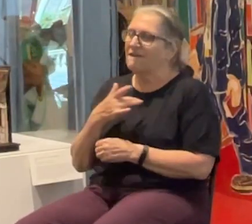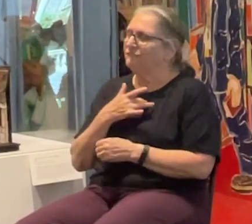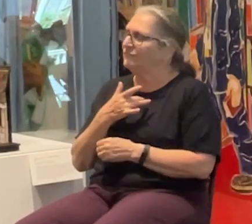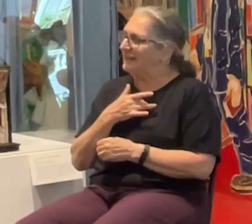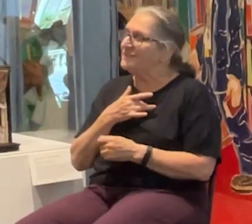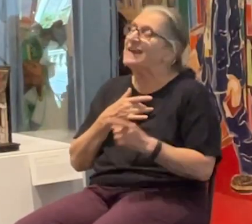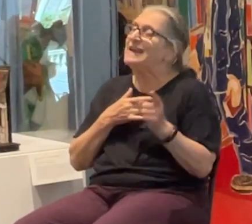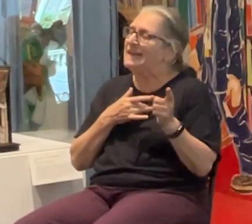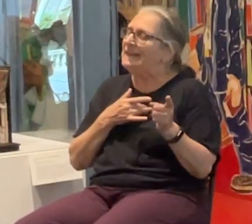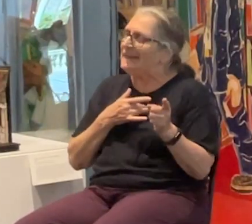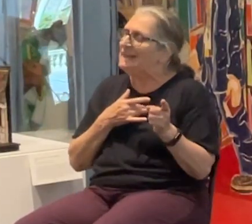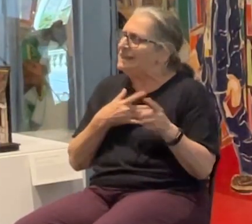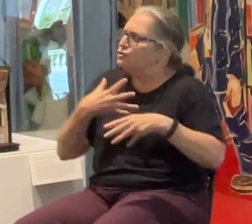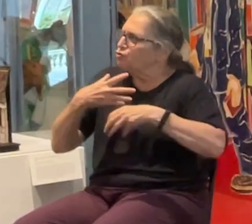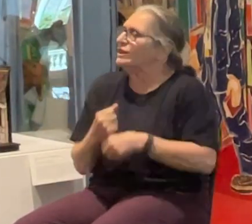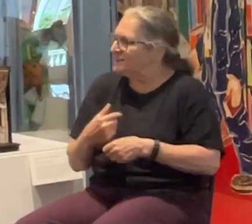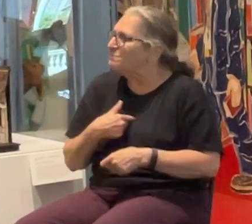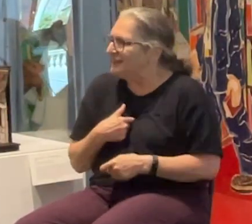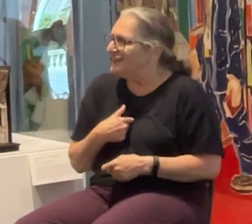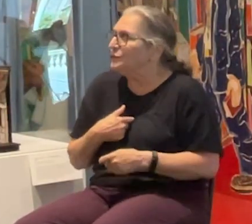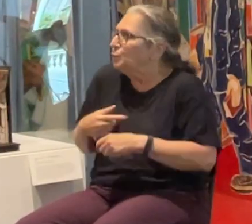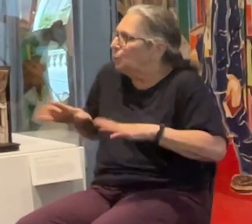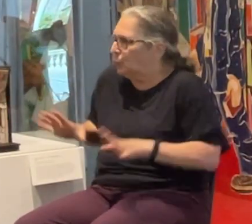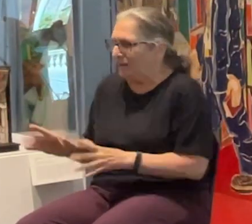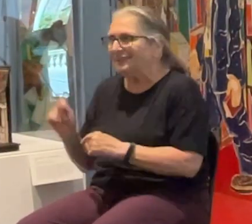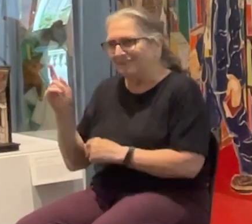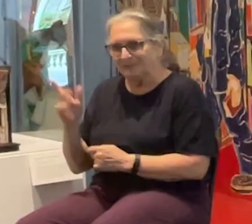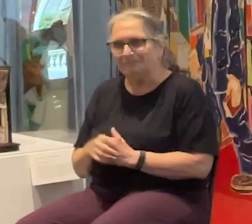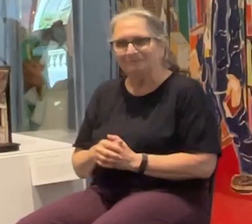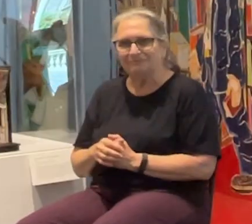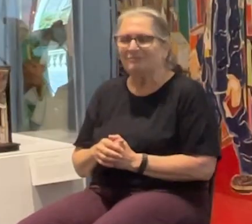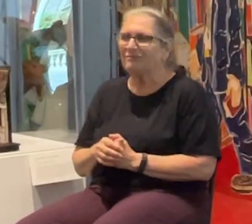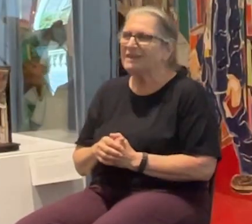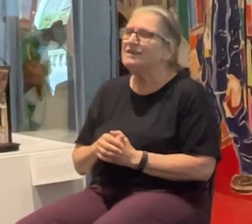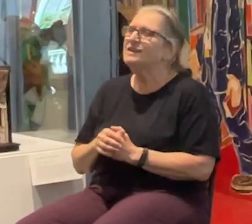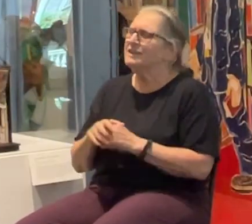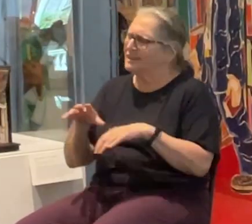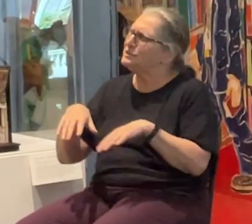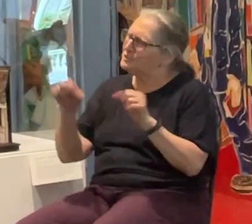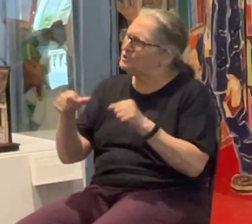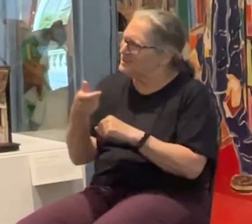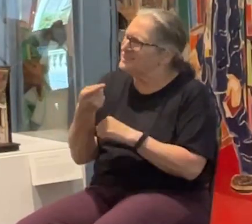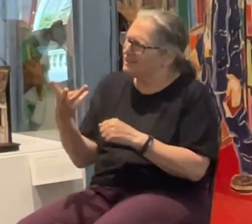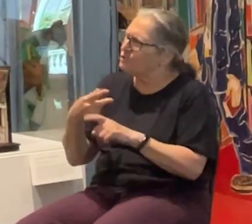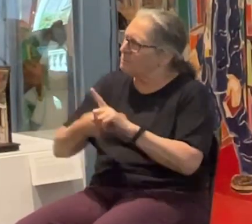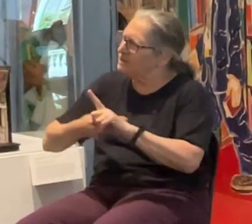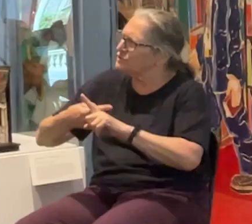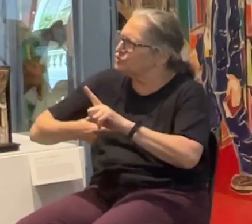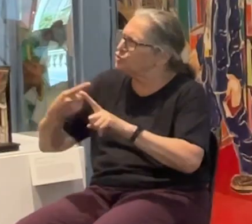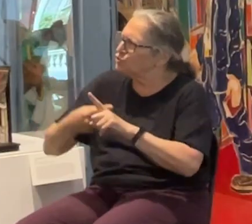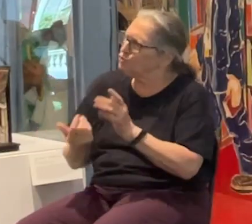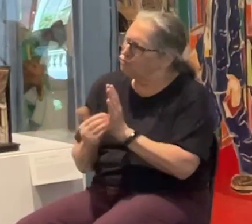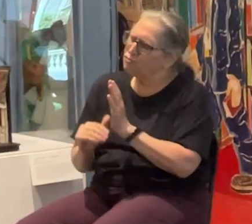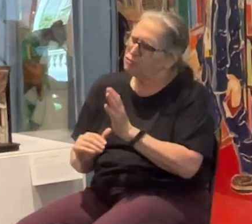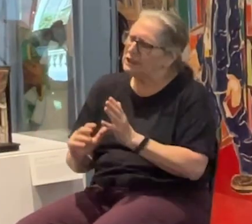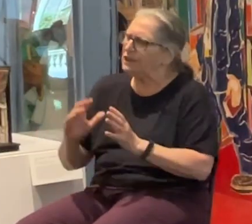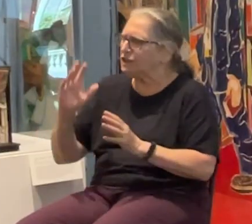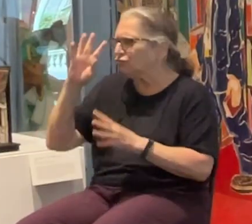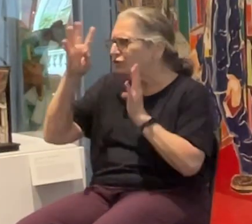trusts me to do these things, you know. So it took several months to kind of recreate some of those things in my studio, and then